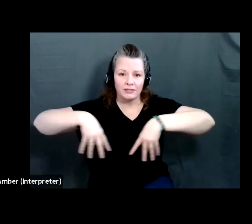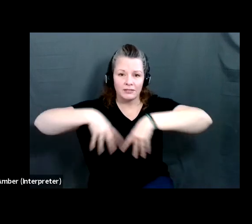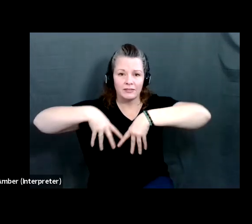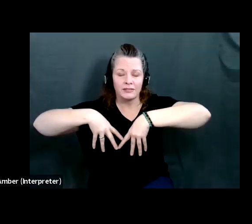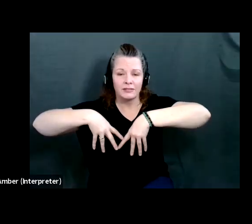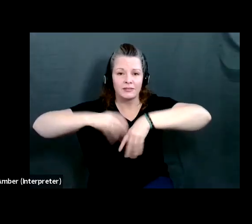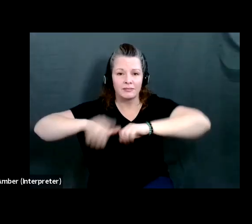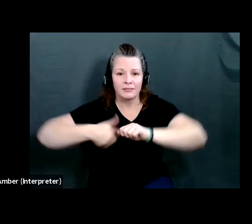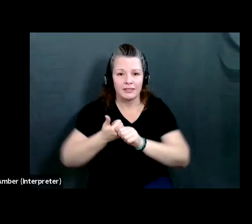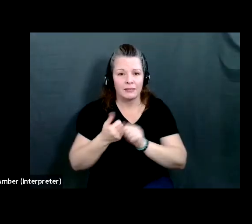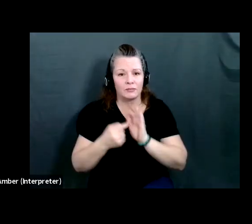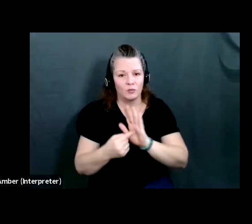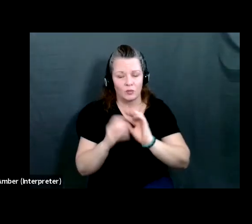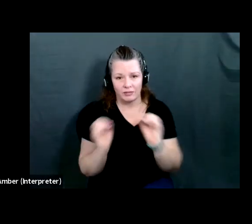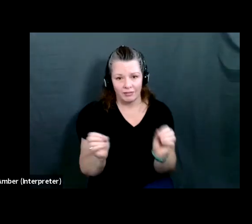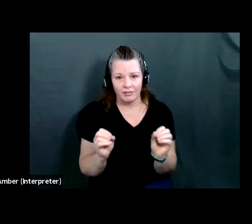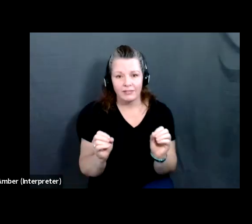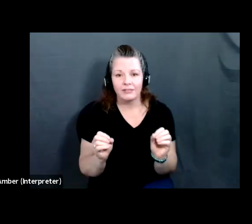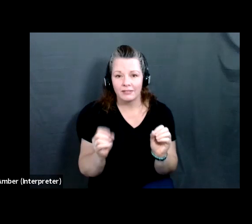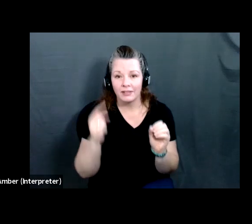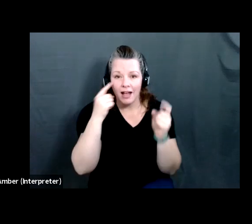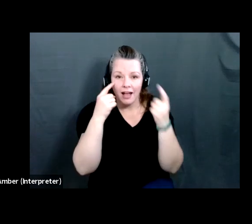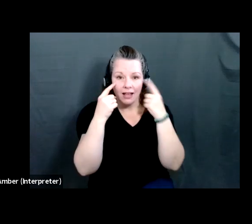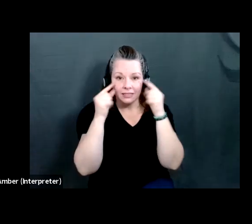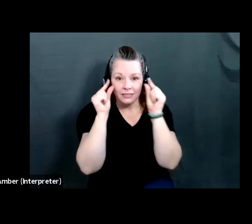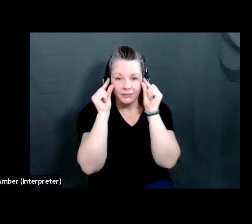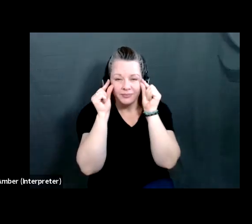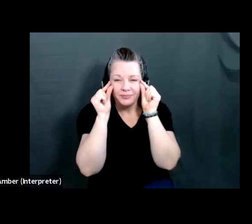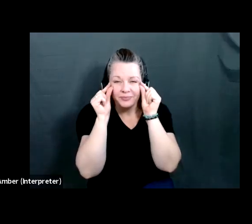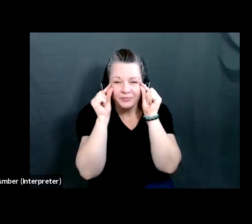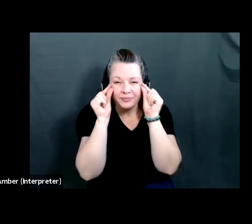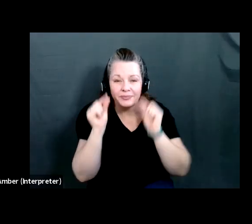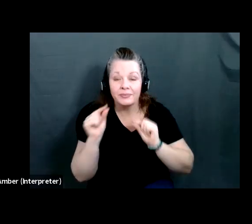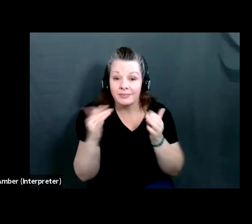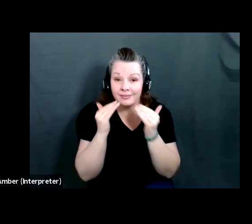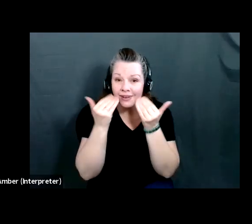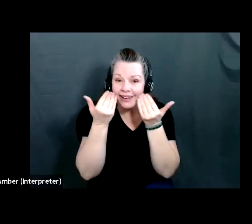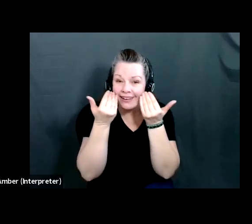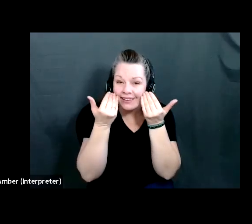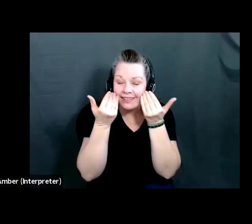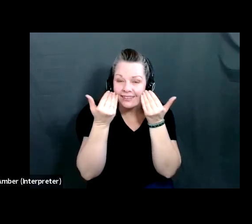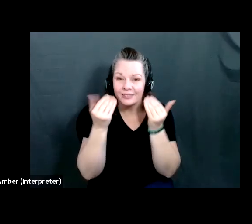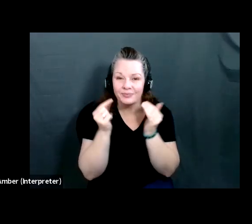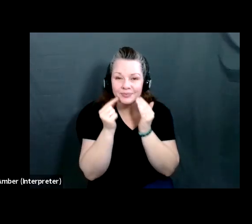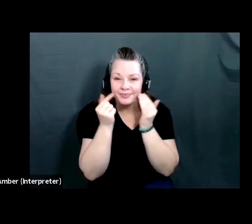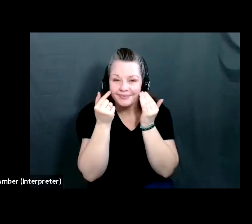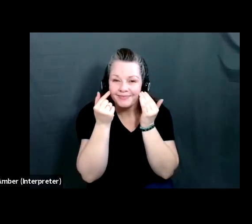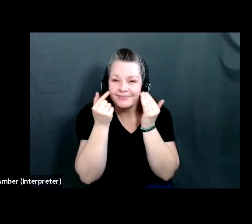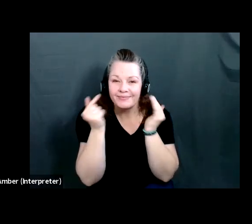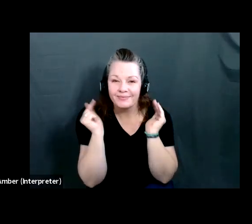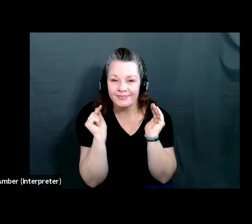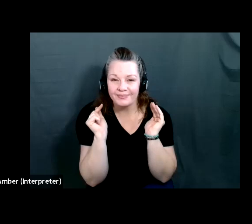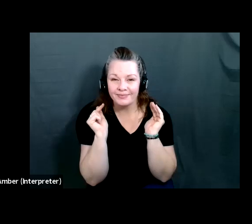no stones. Her eyes squint. She is smiling, mouth small,